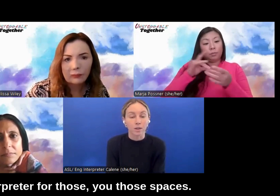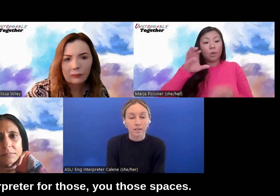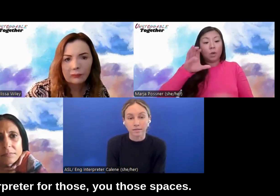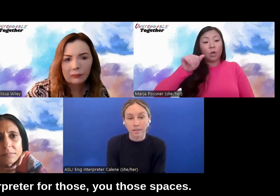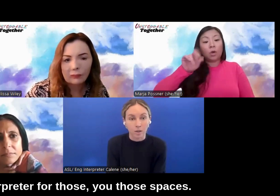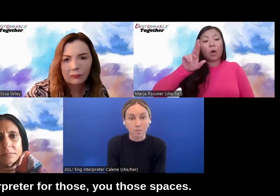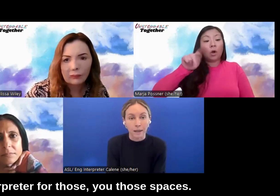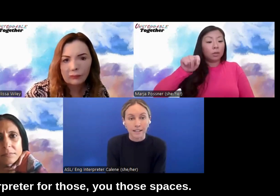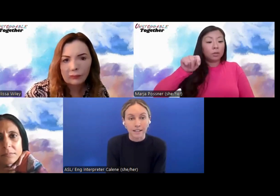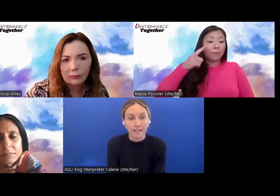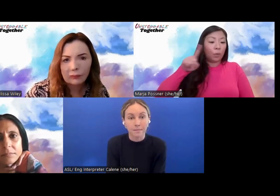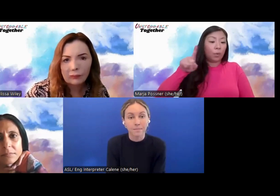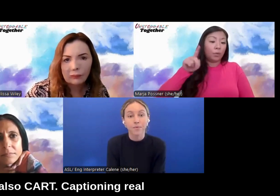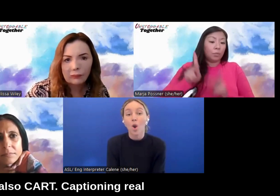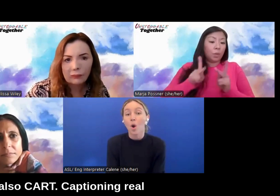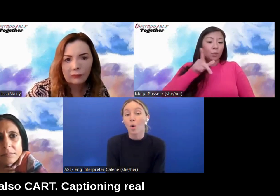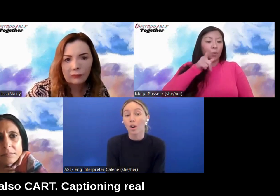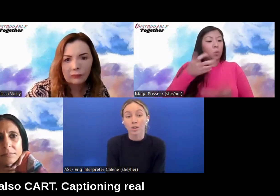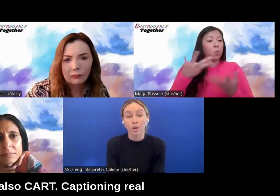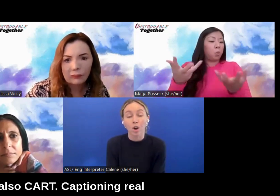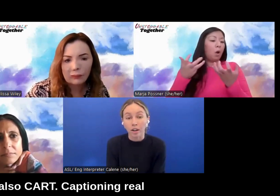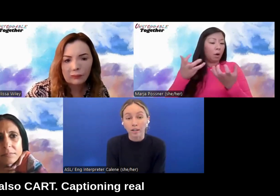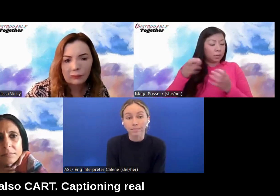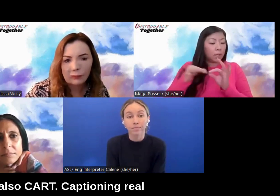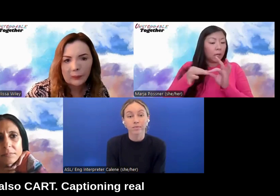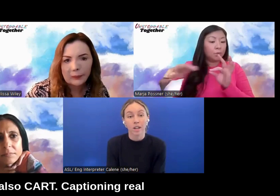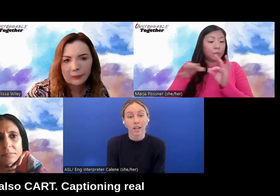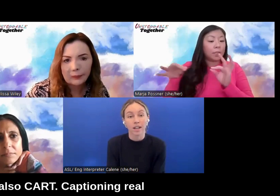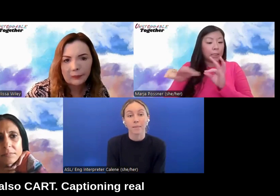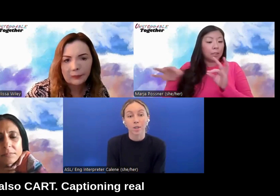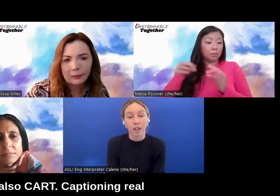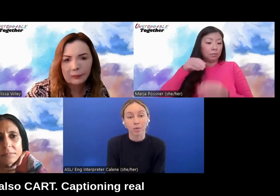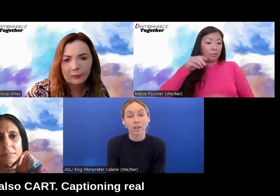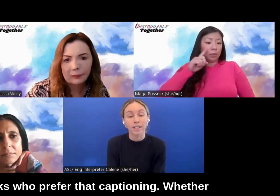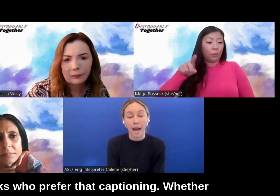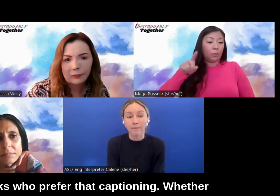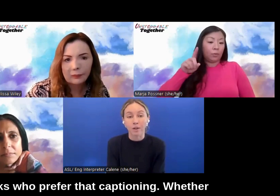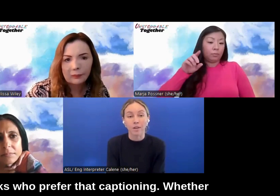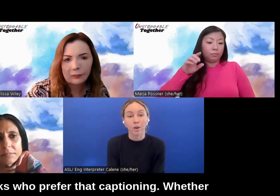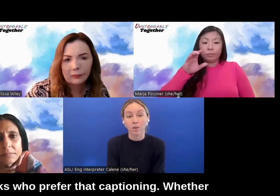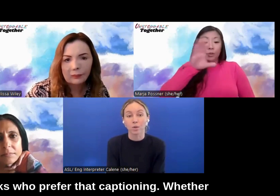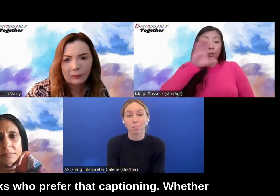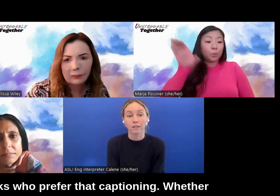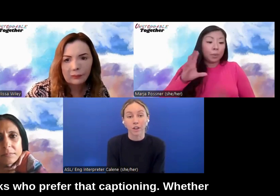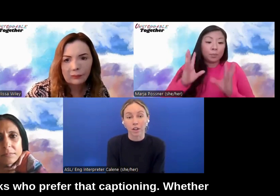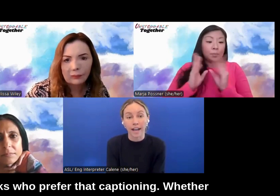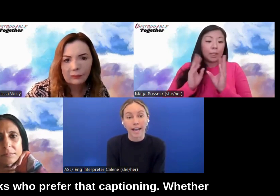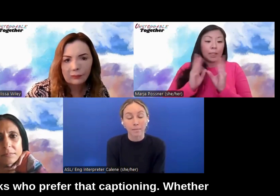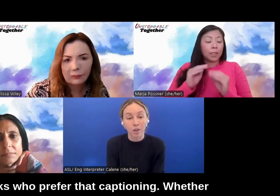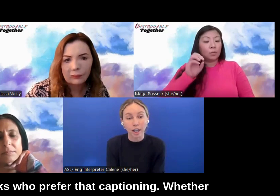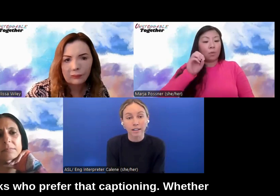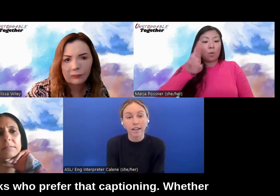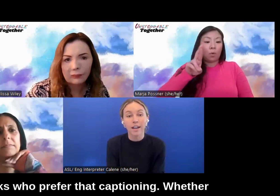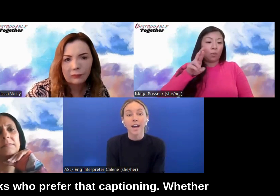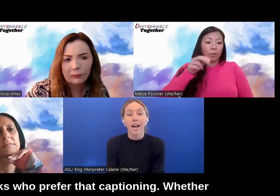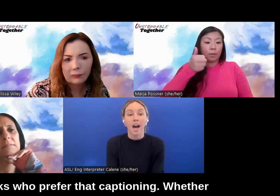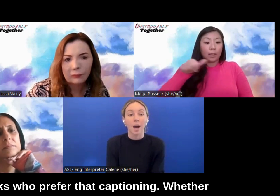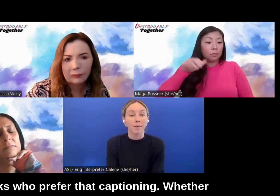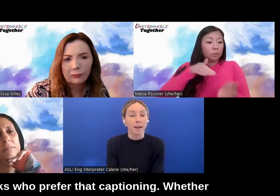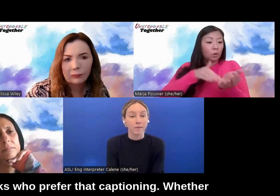for those, those spaces. Or also CART, captioning in real time for the folks who prefer that